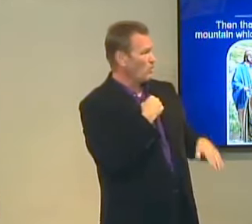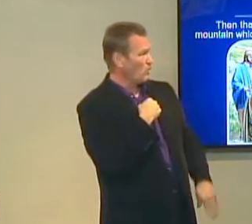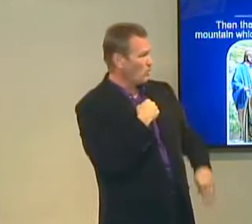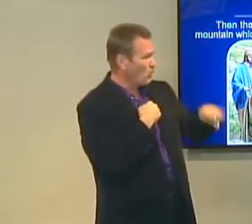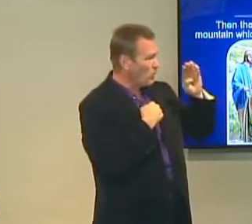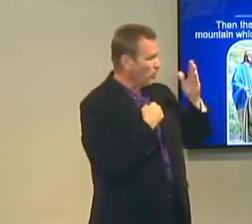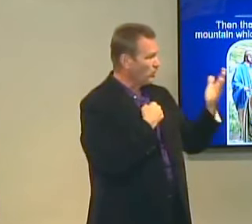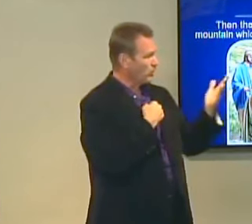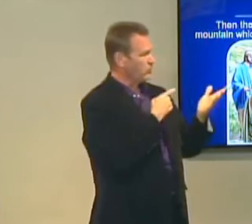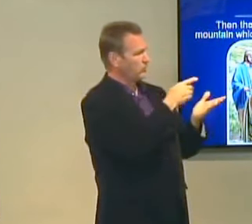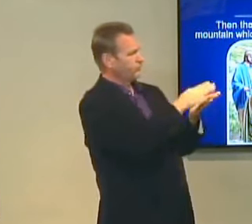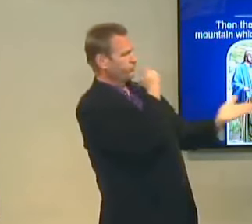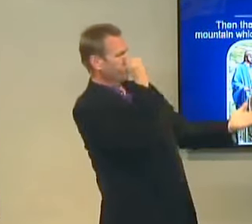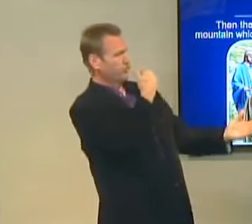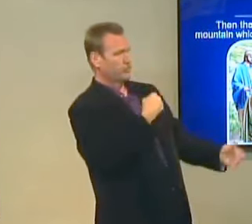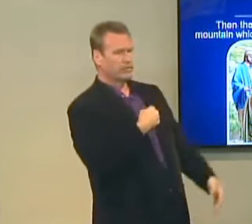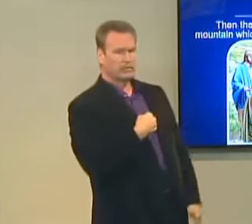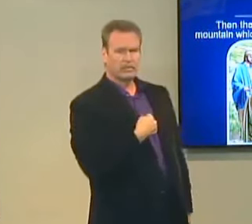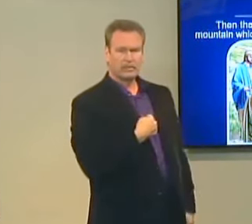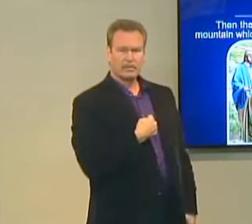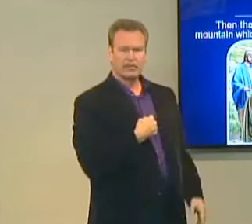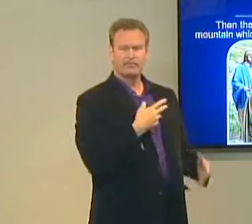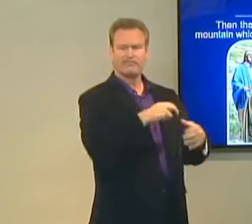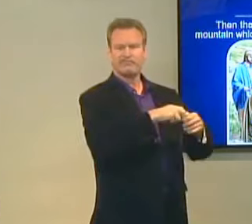Jesus was thinking. This is the home. Where I grew up. You know him.